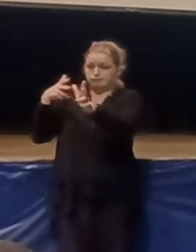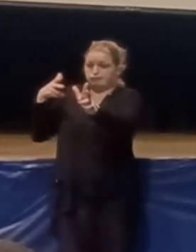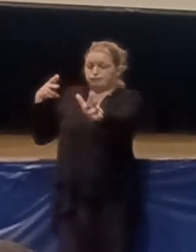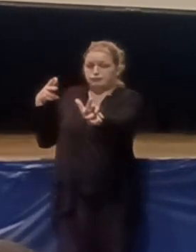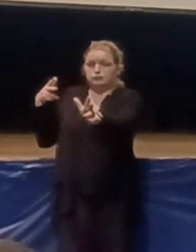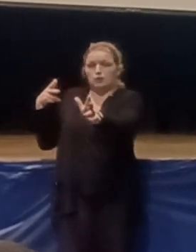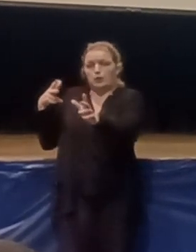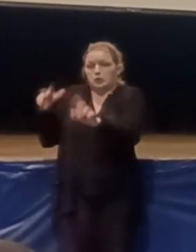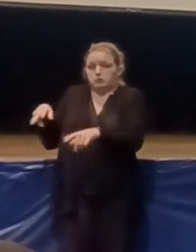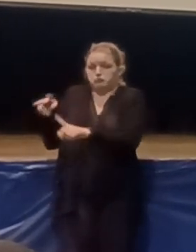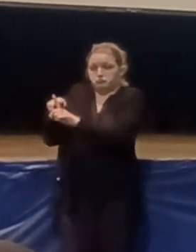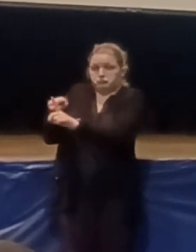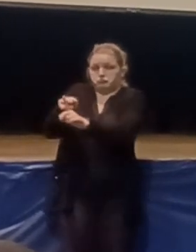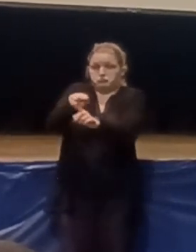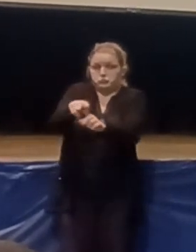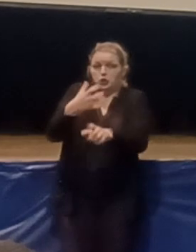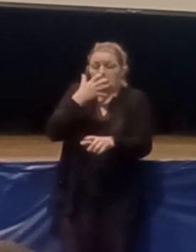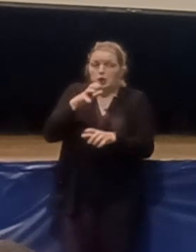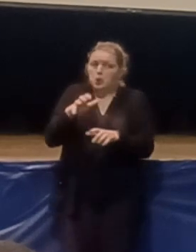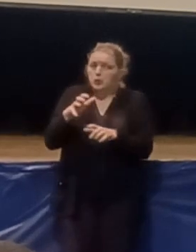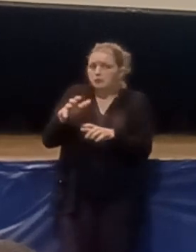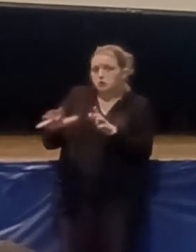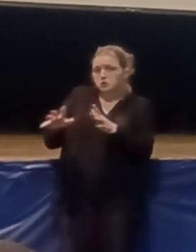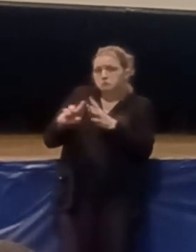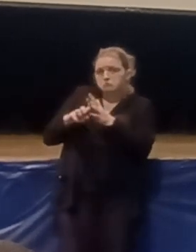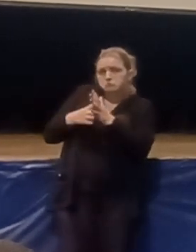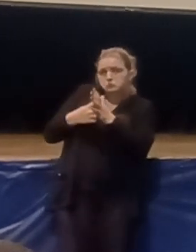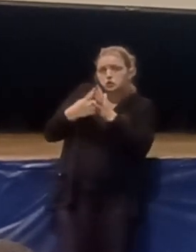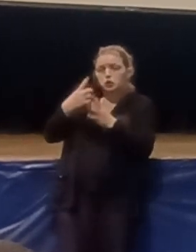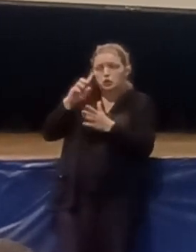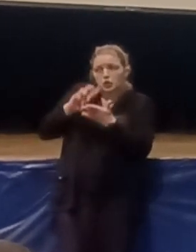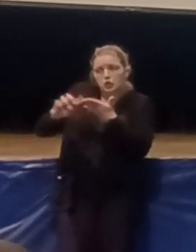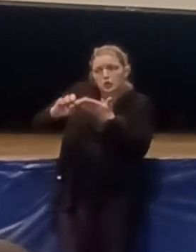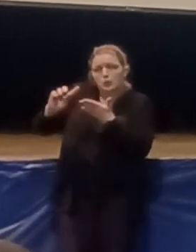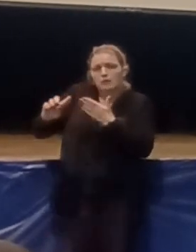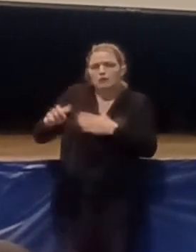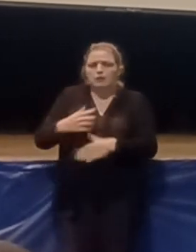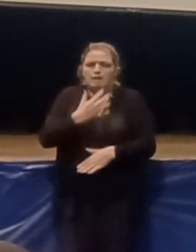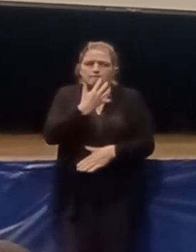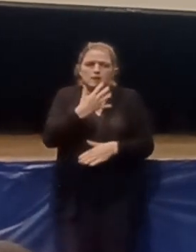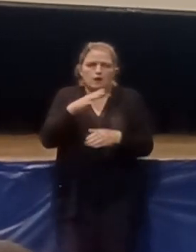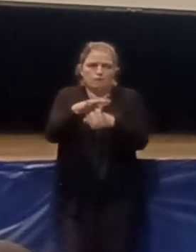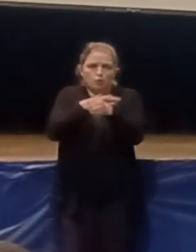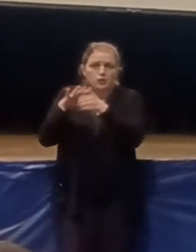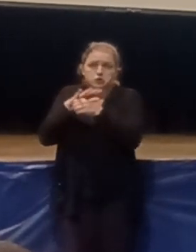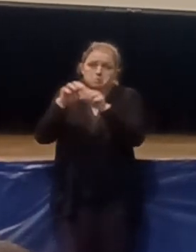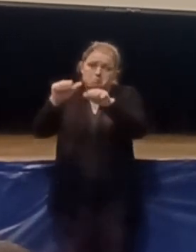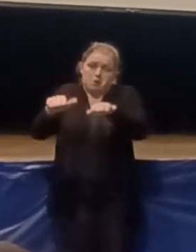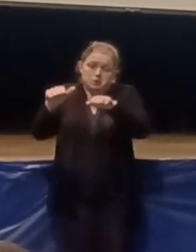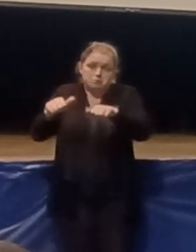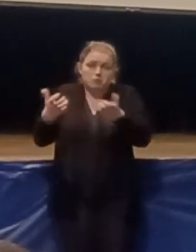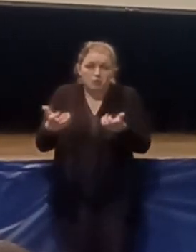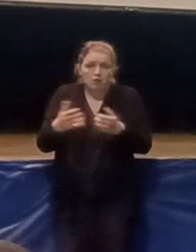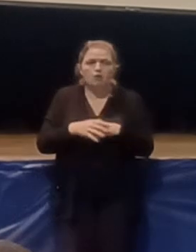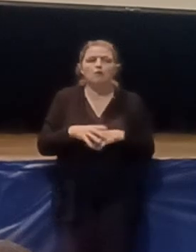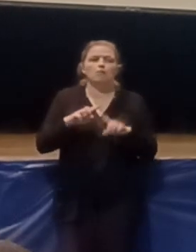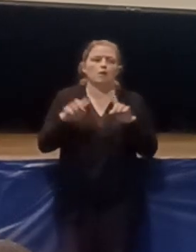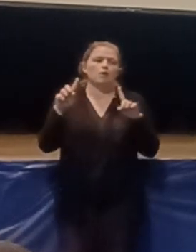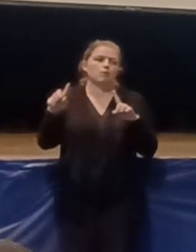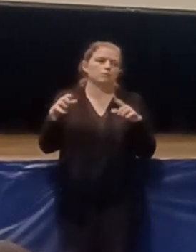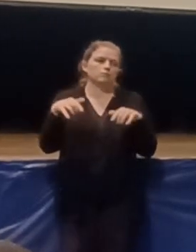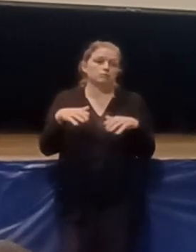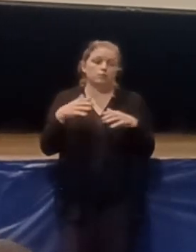something that we've taken an initial look at, identified 5 priority locations, and something that we definitely want to see. If we actually